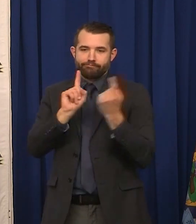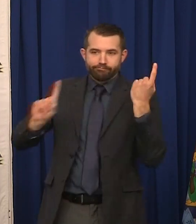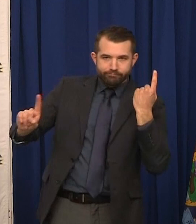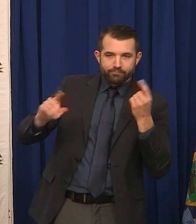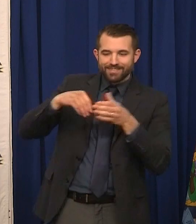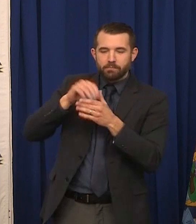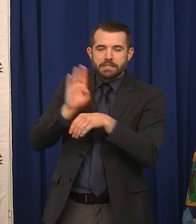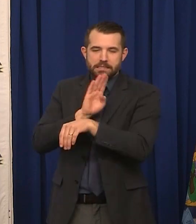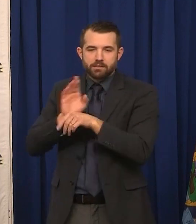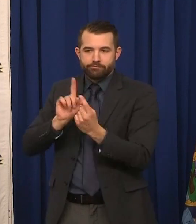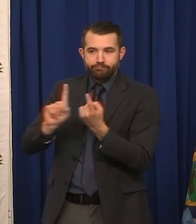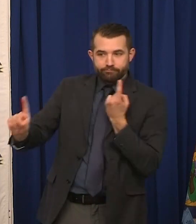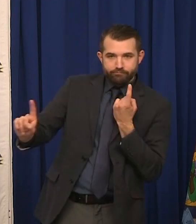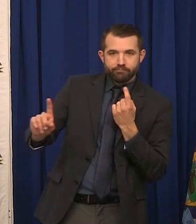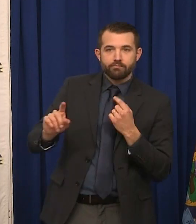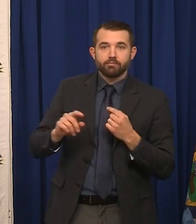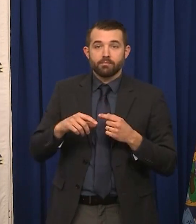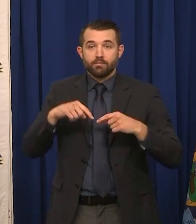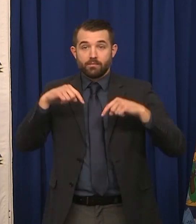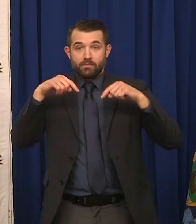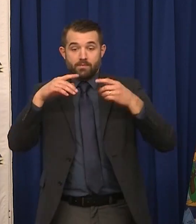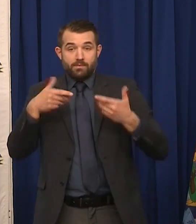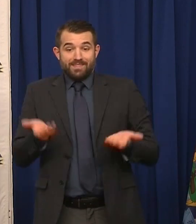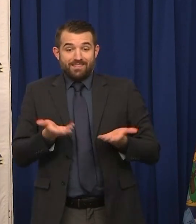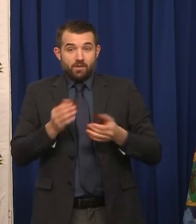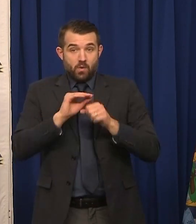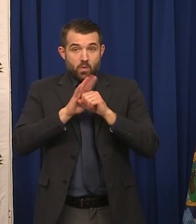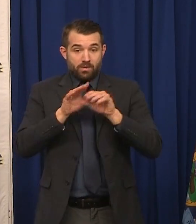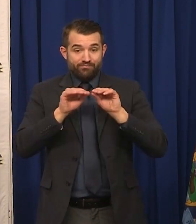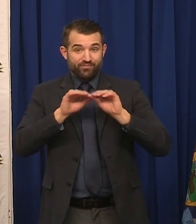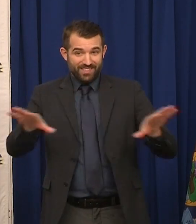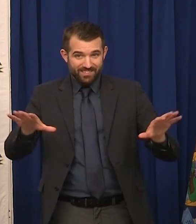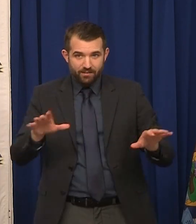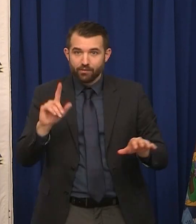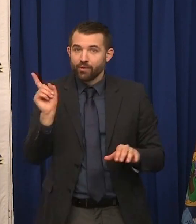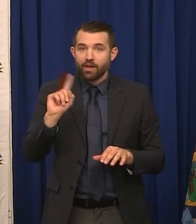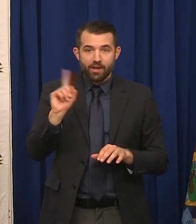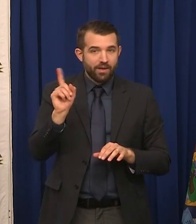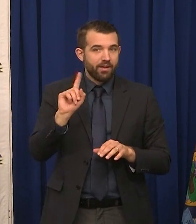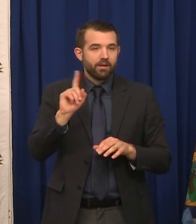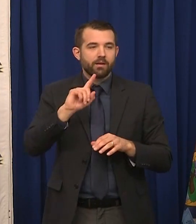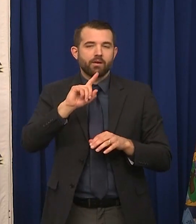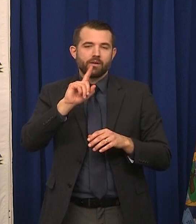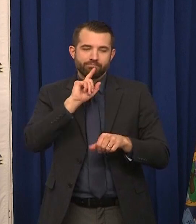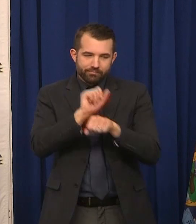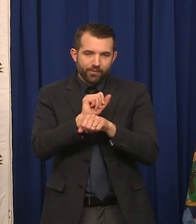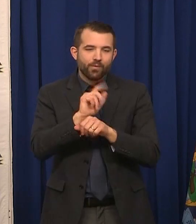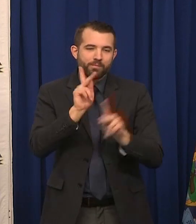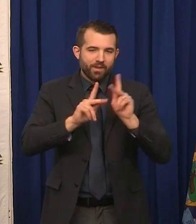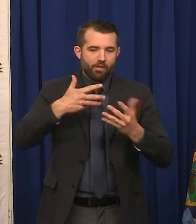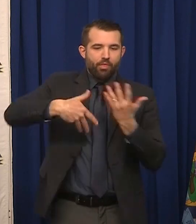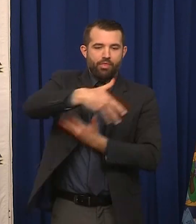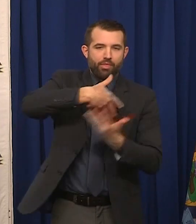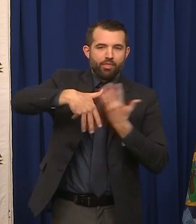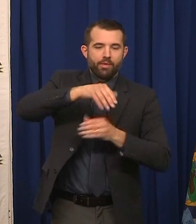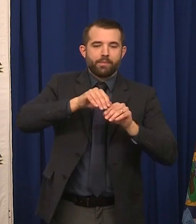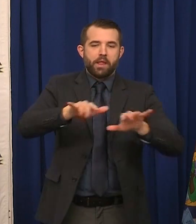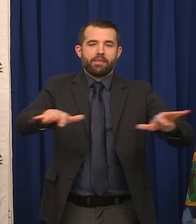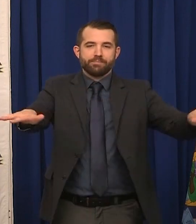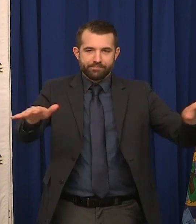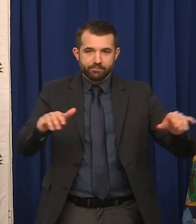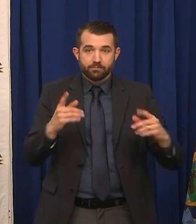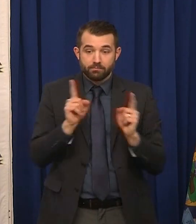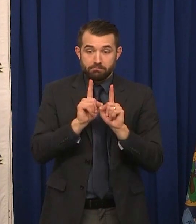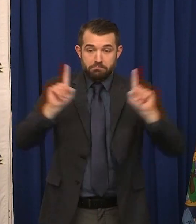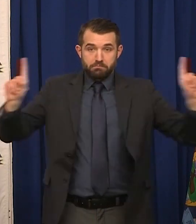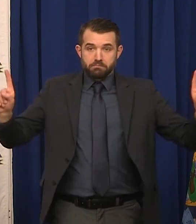in places of congregation. At this point, right now, it's those non-essential businesses as well as essential businesses with high